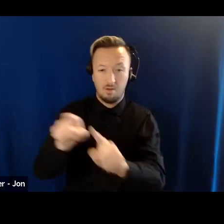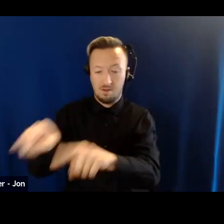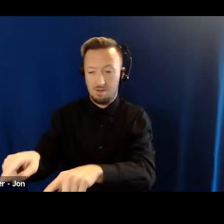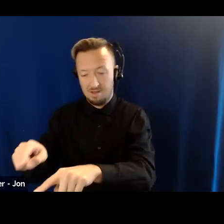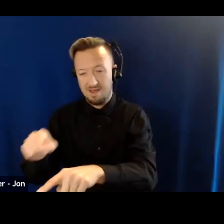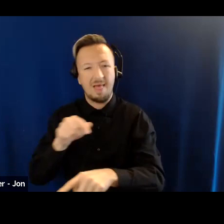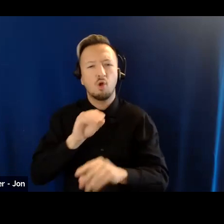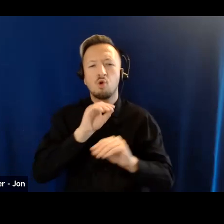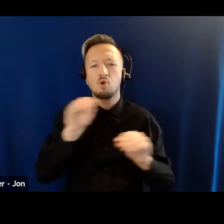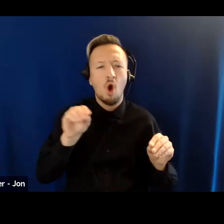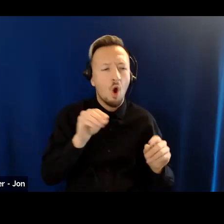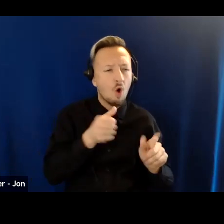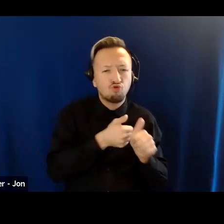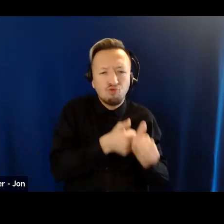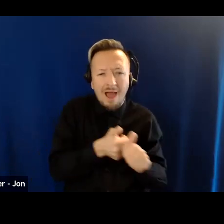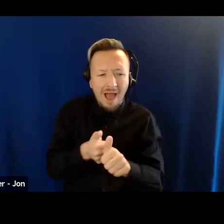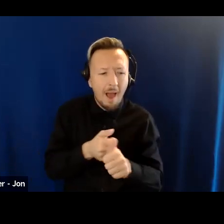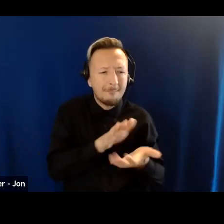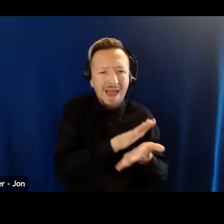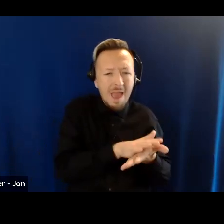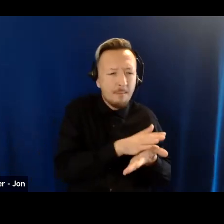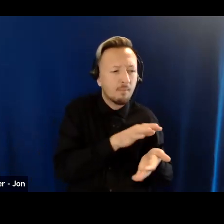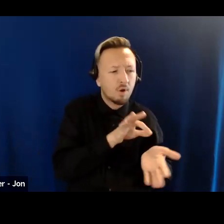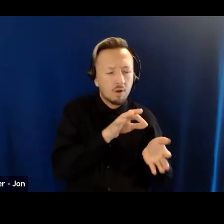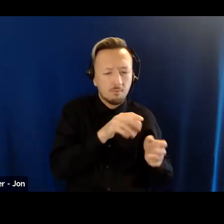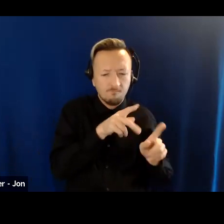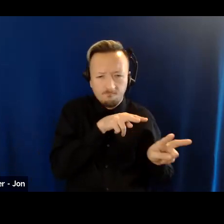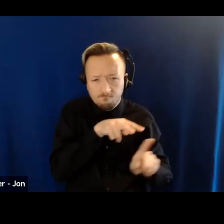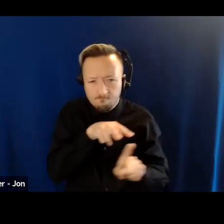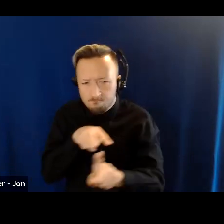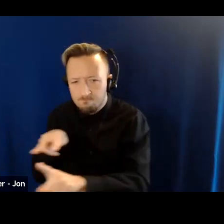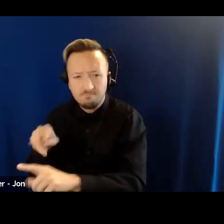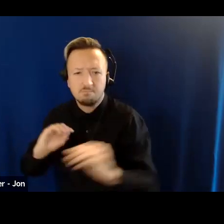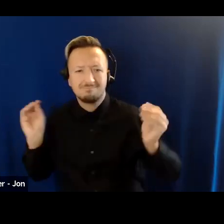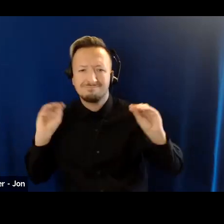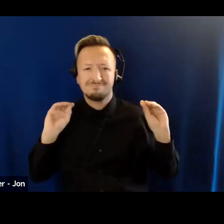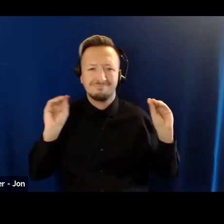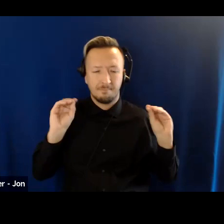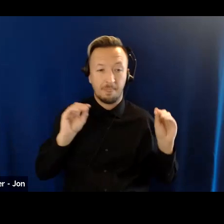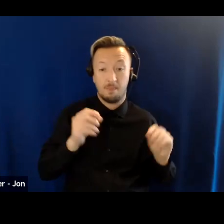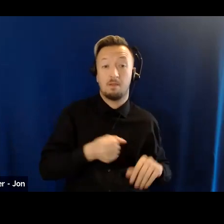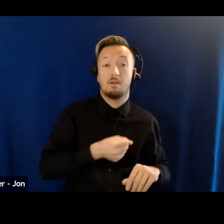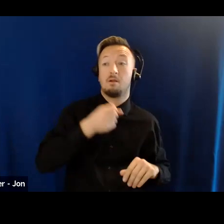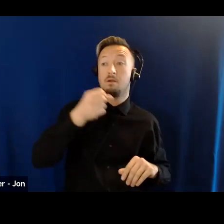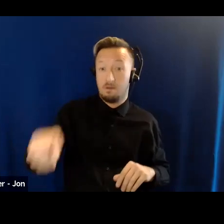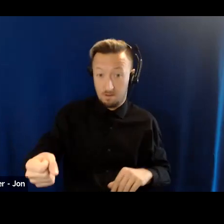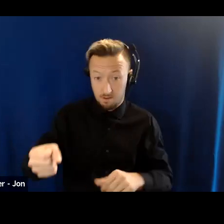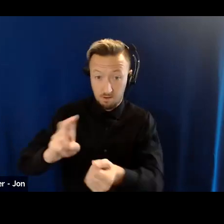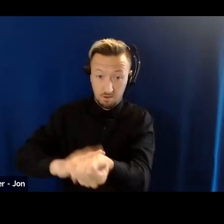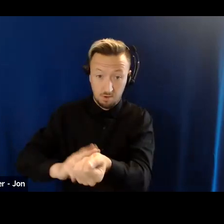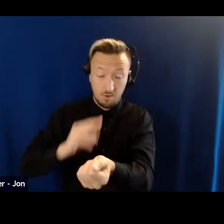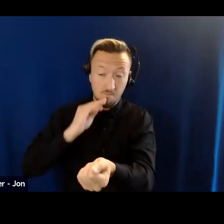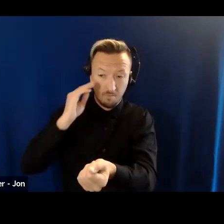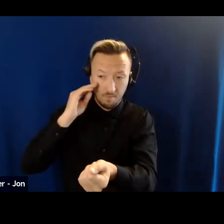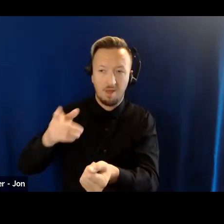tracked. That is a huge problem. Once people with disabilities get to nursing homes, they get sick, or sicker if they're sick